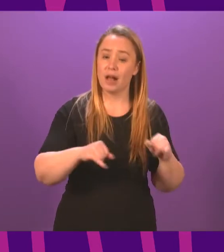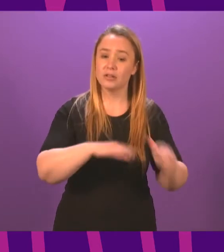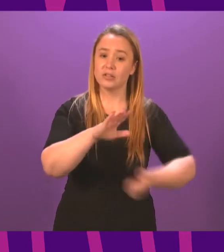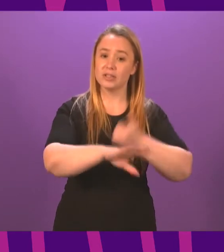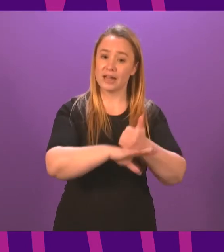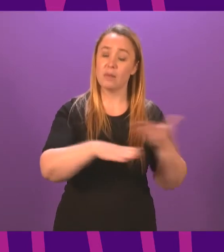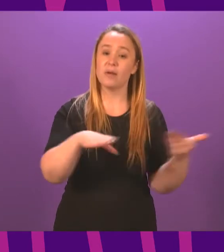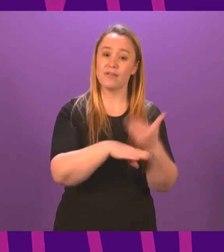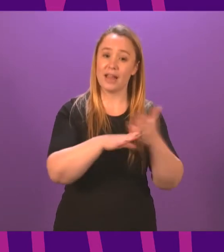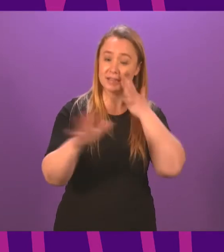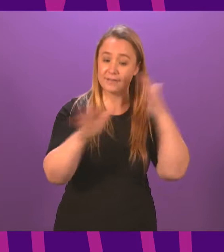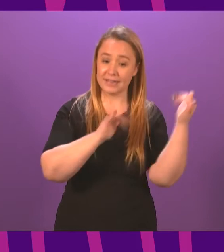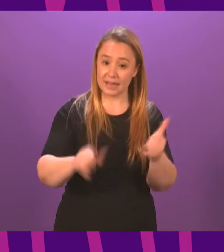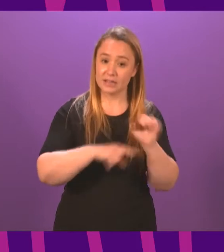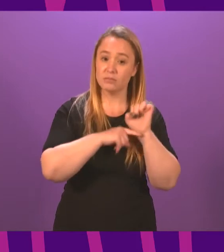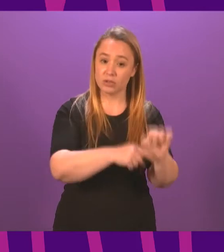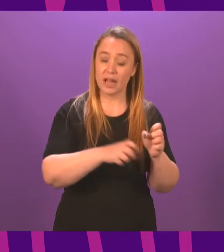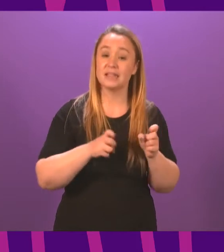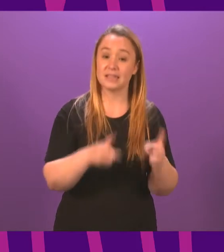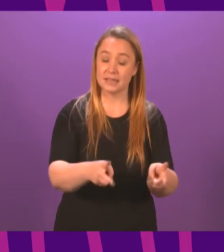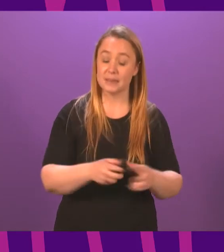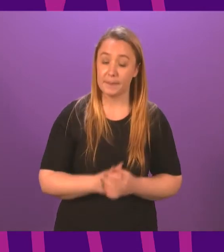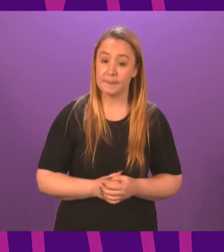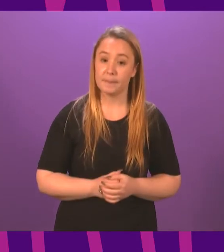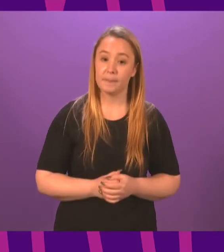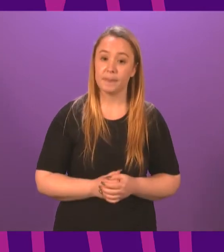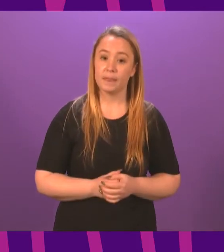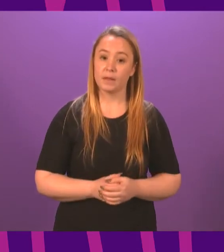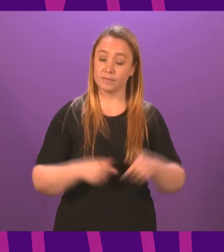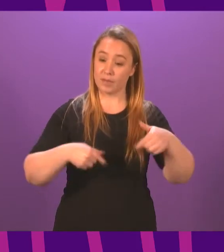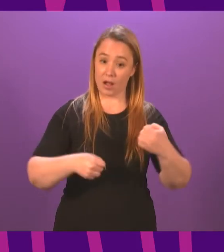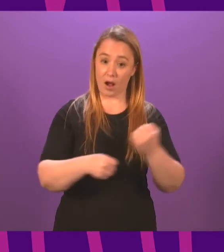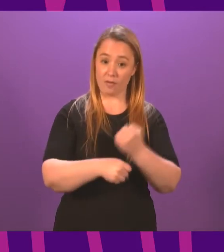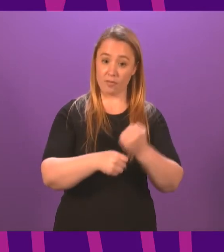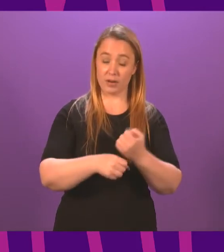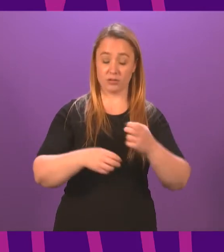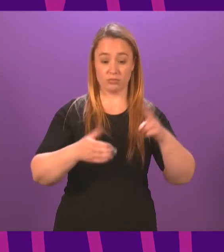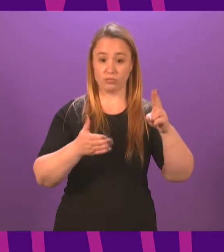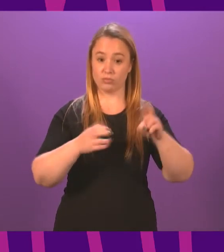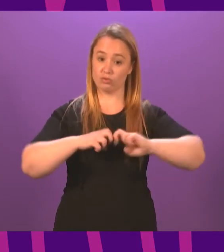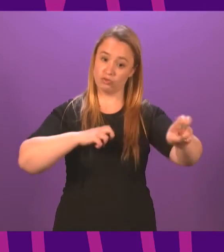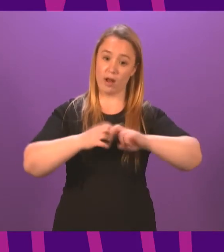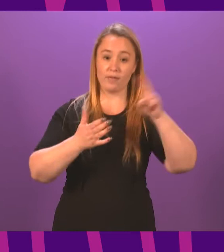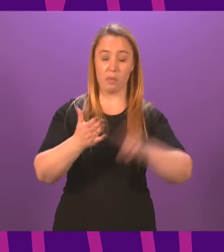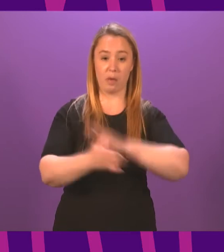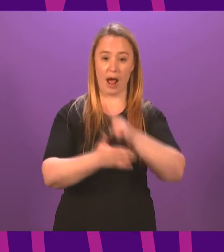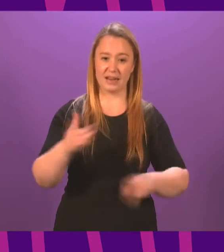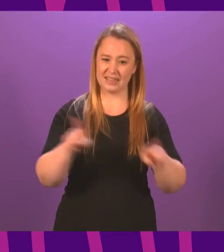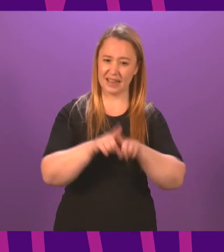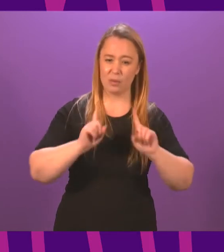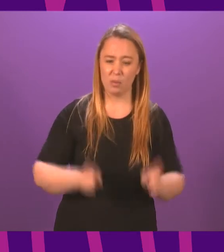an effective test and protect system. This government travel ban looks like a poorly conceived